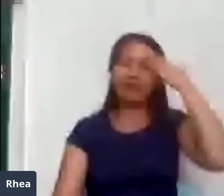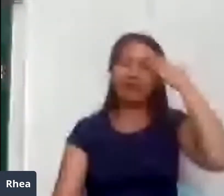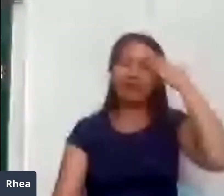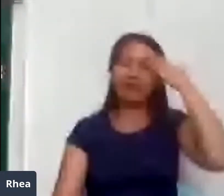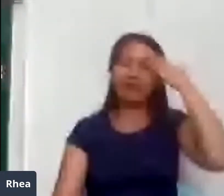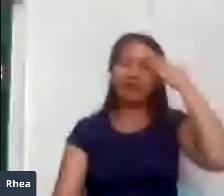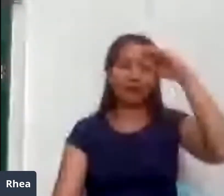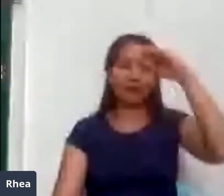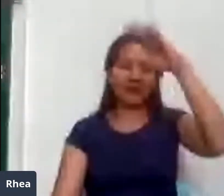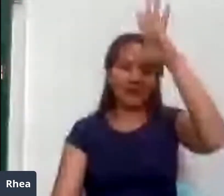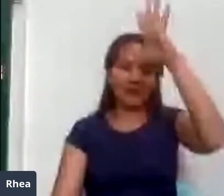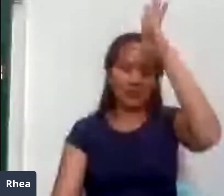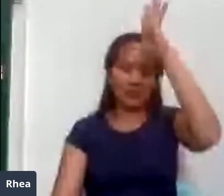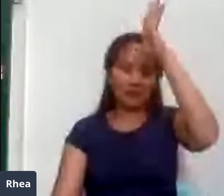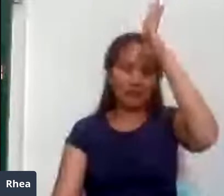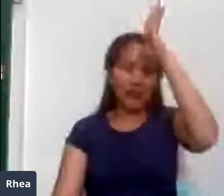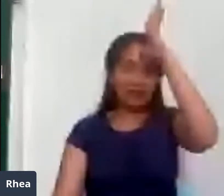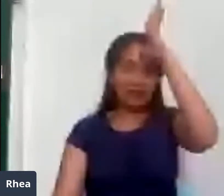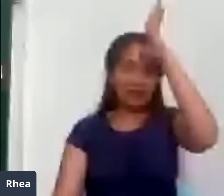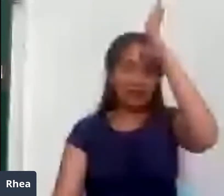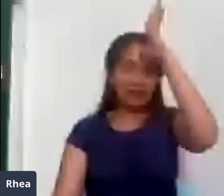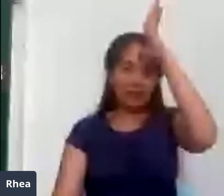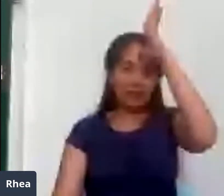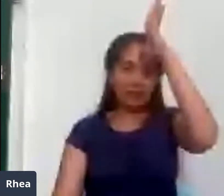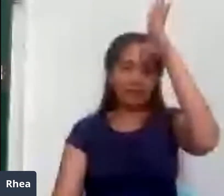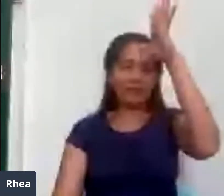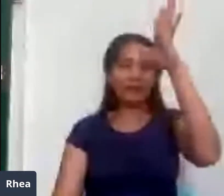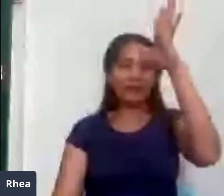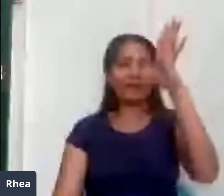the masculine. It is father,